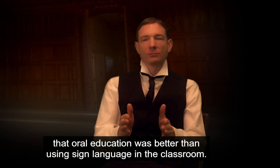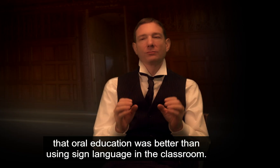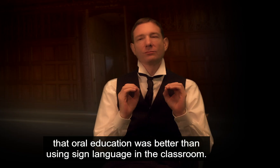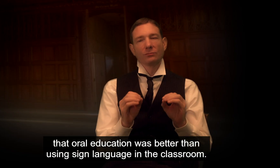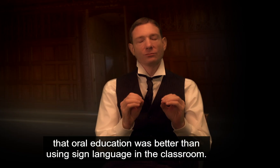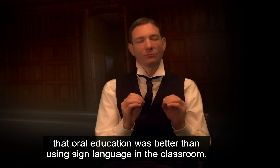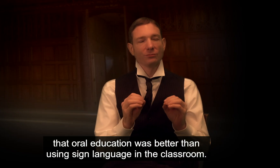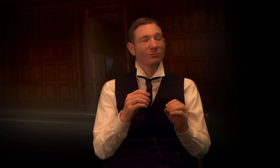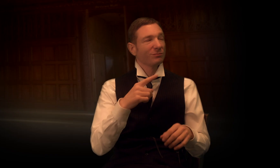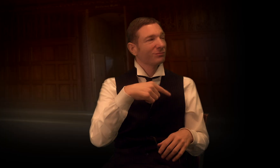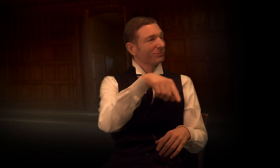in the classroom.